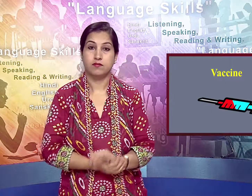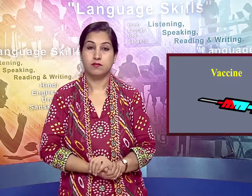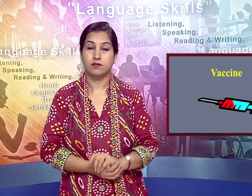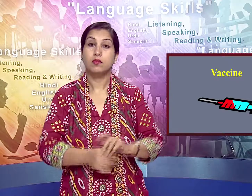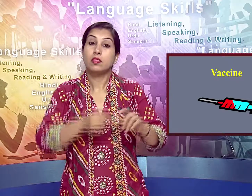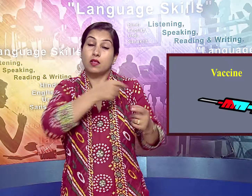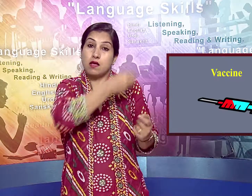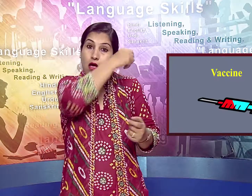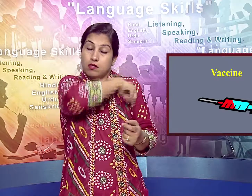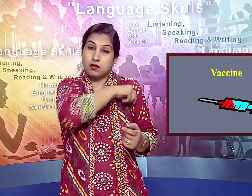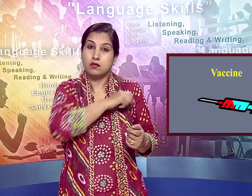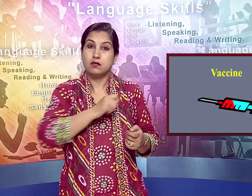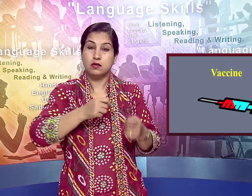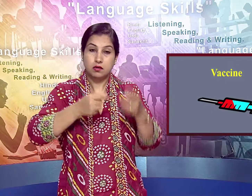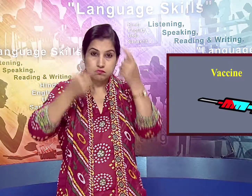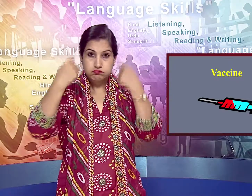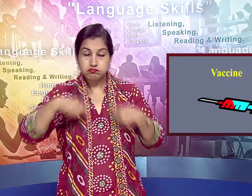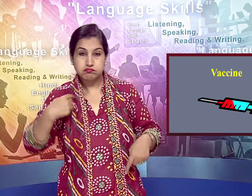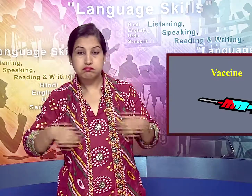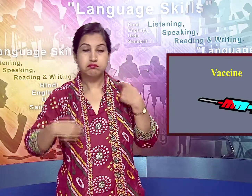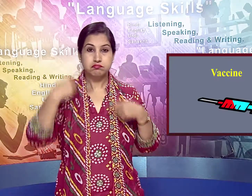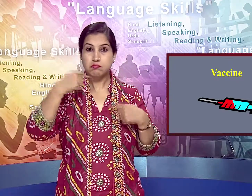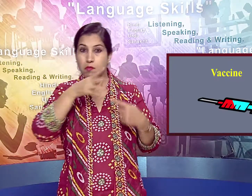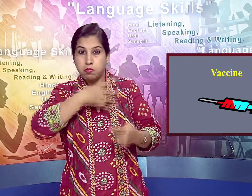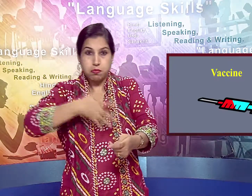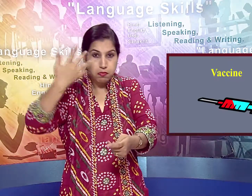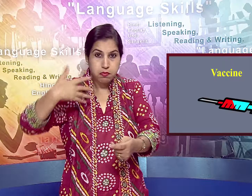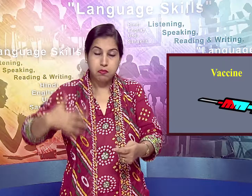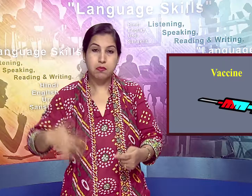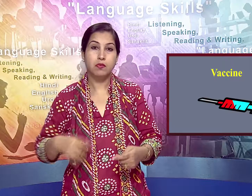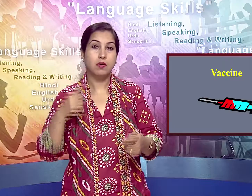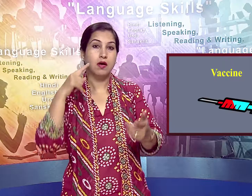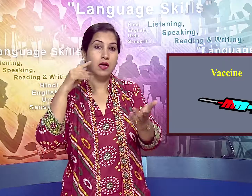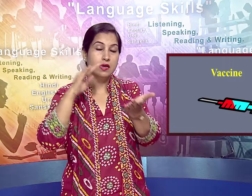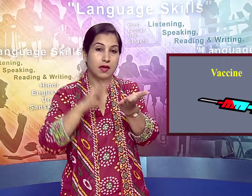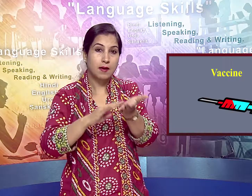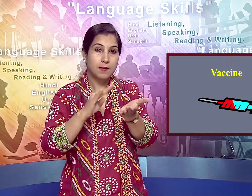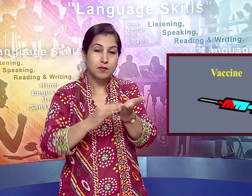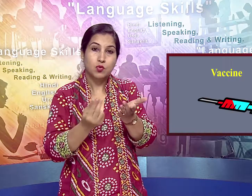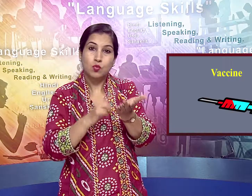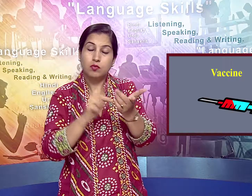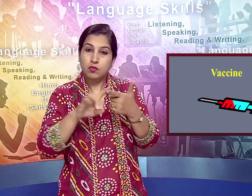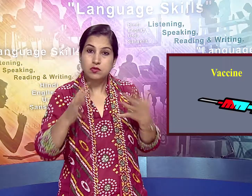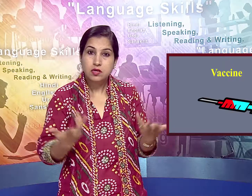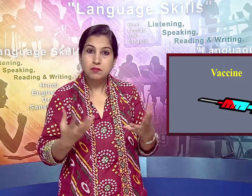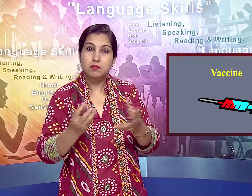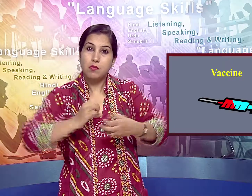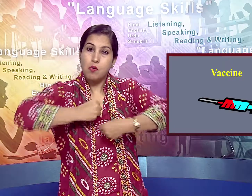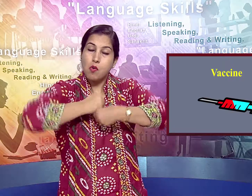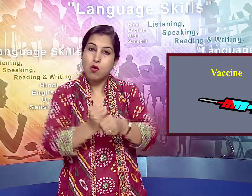They in turn activate our immune system and produce antibodies during